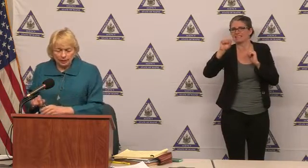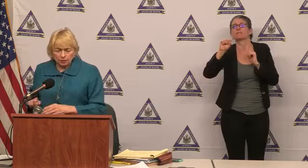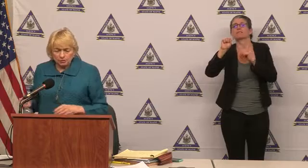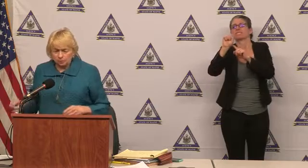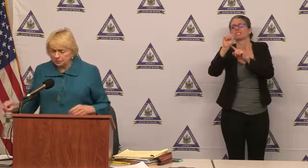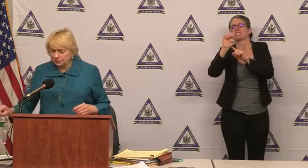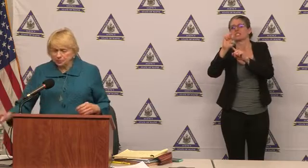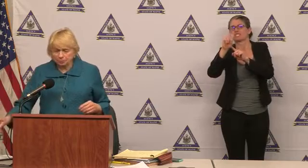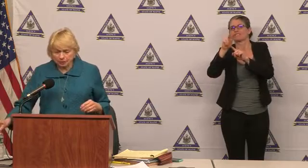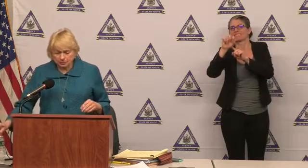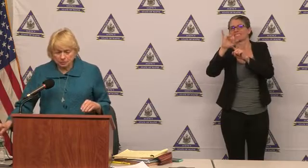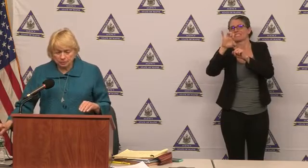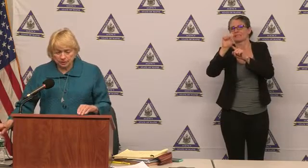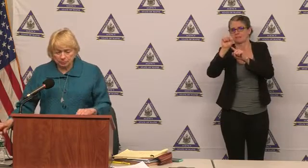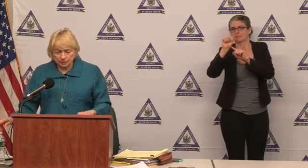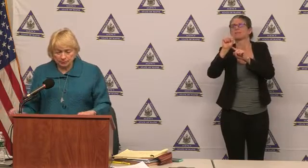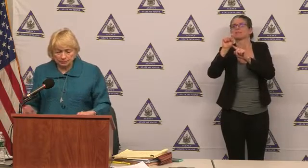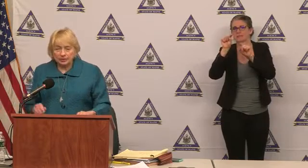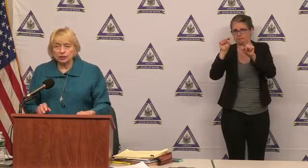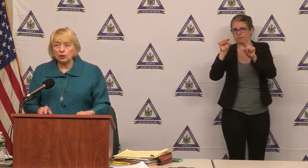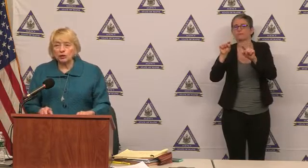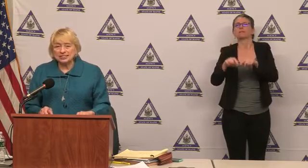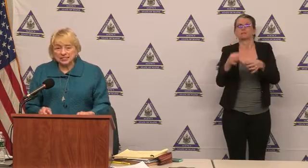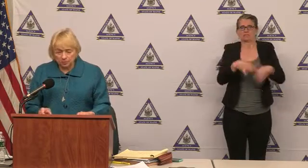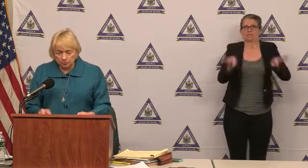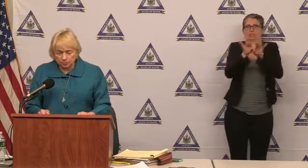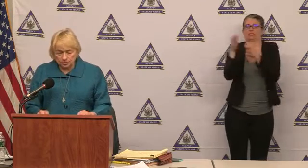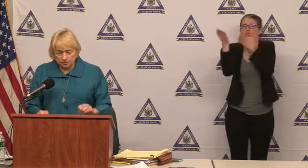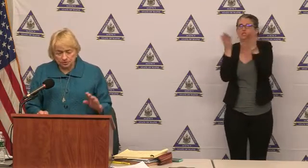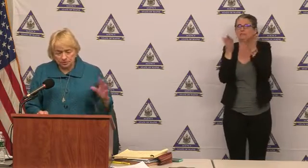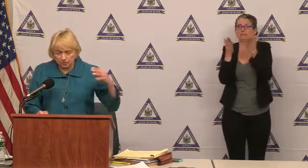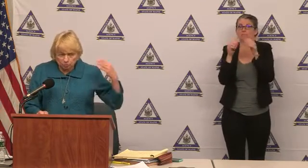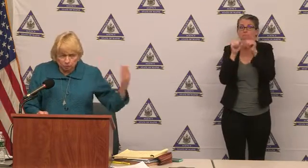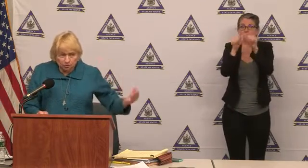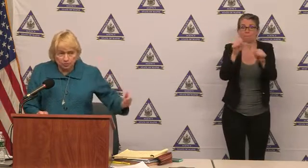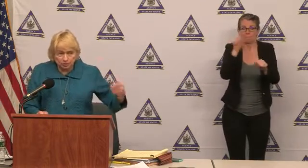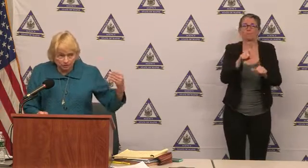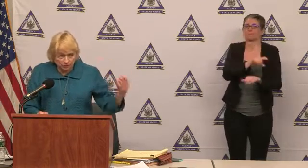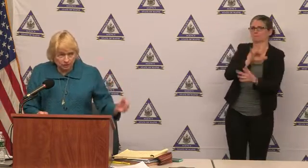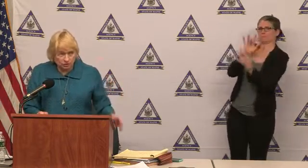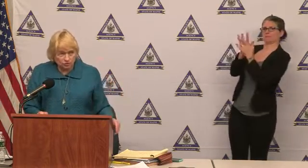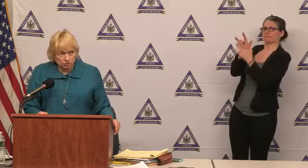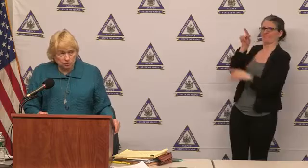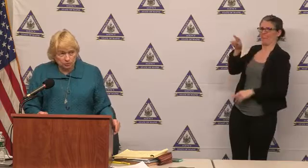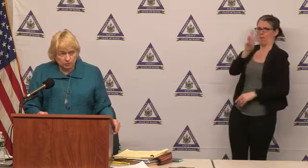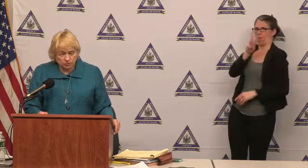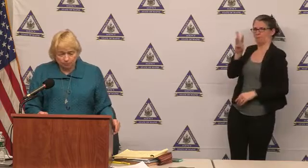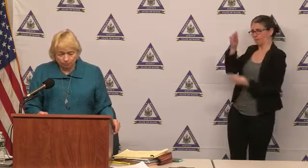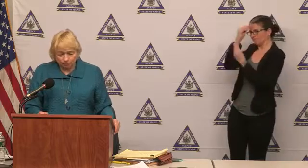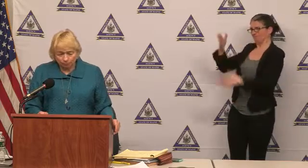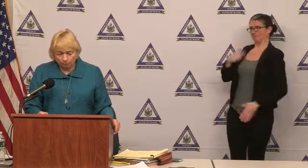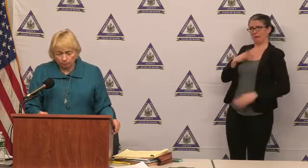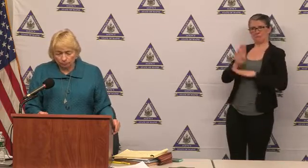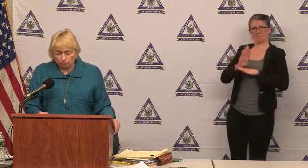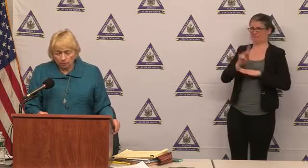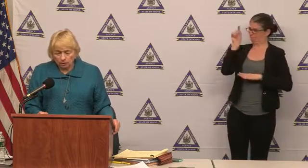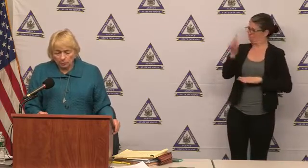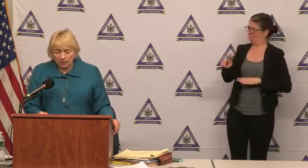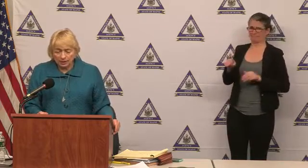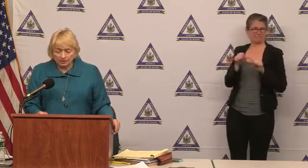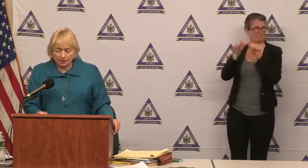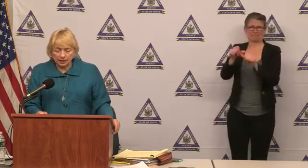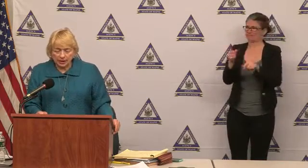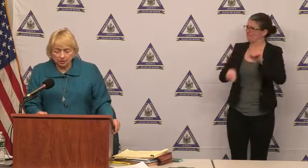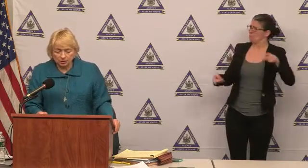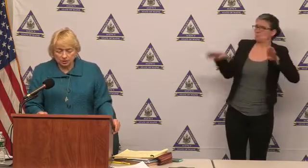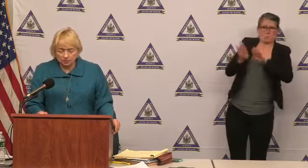I had also previously recommended that all essential businesses like grocery and convenience stores,